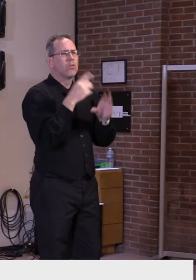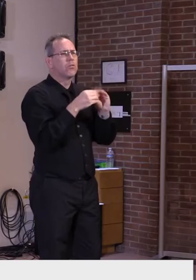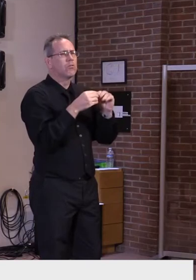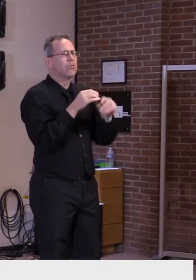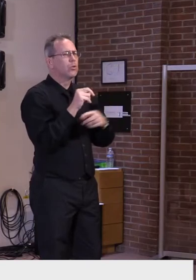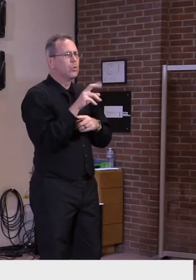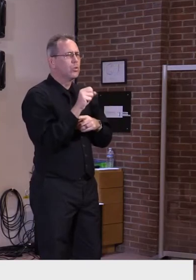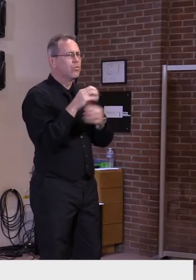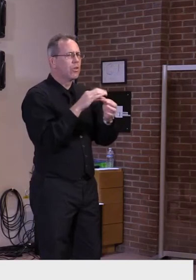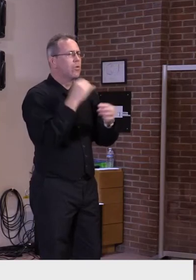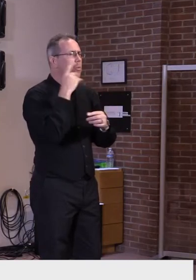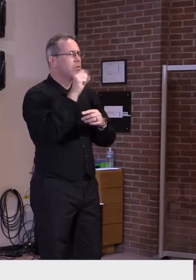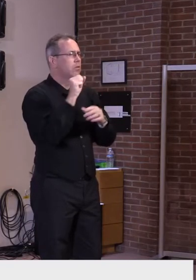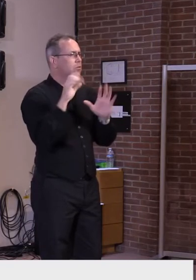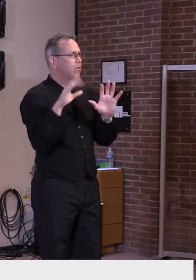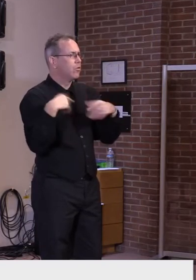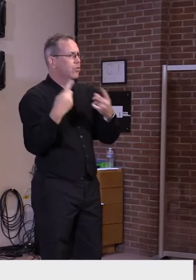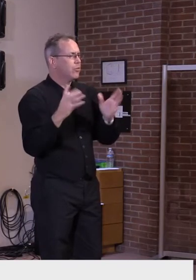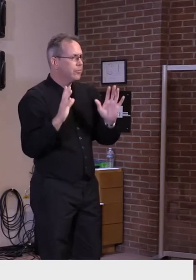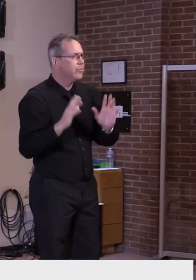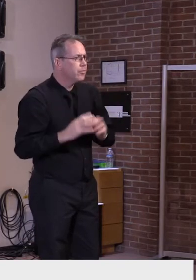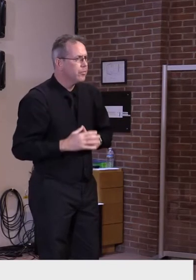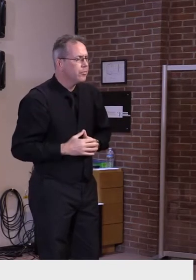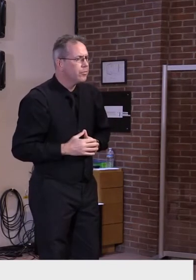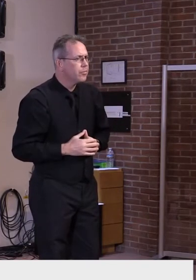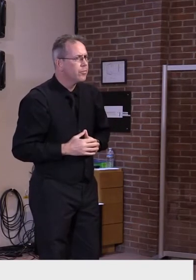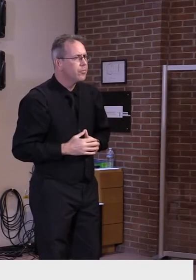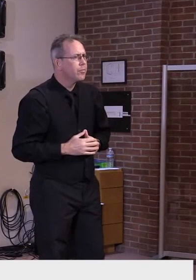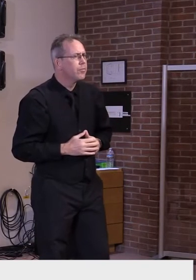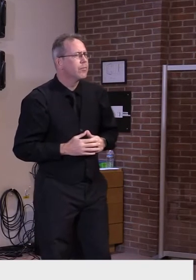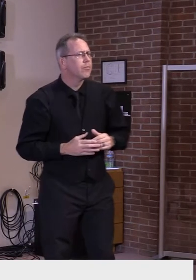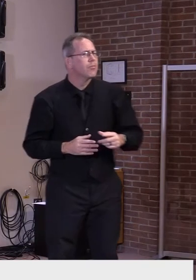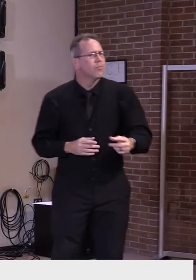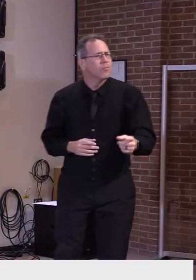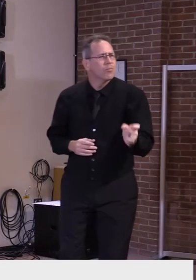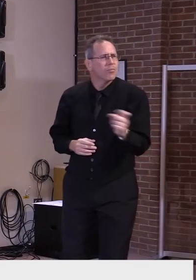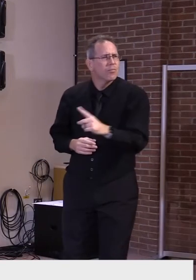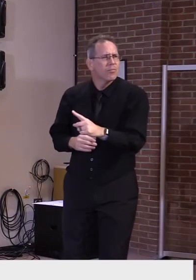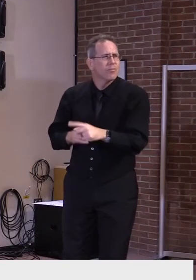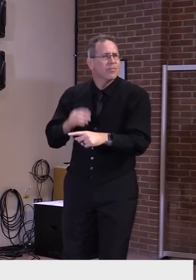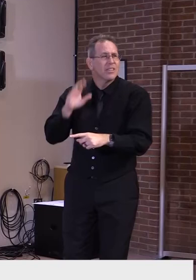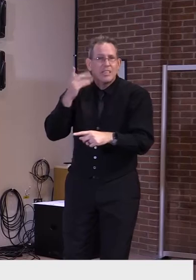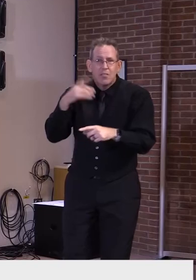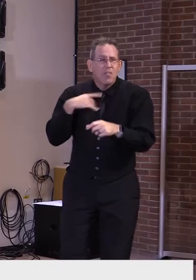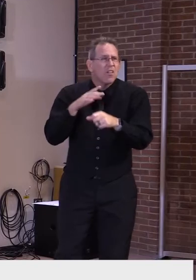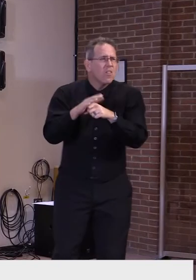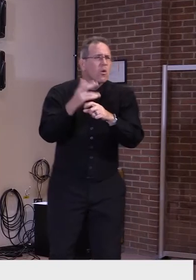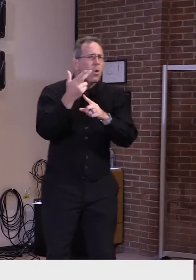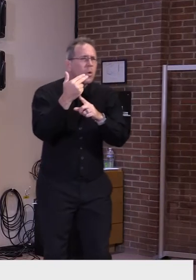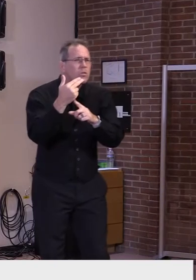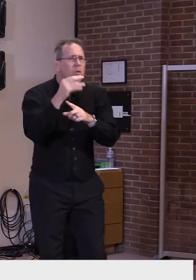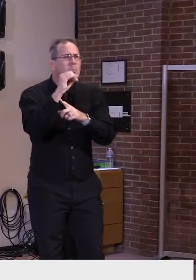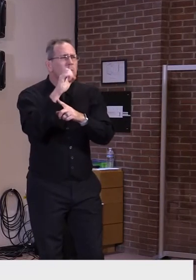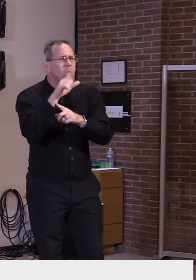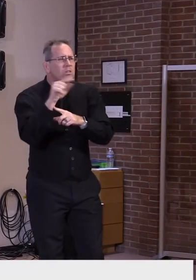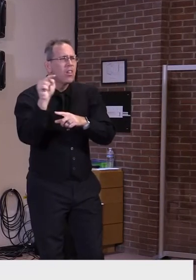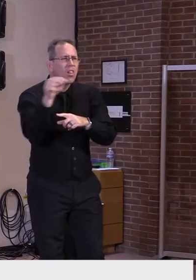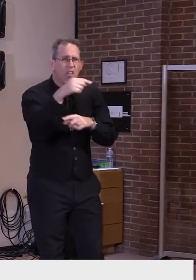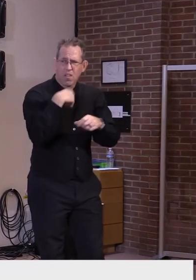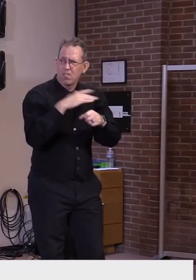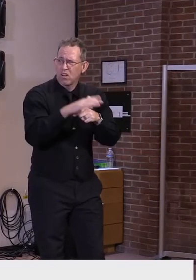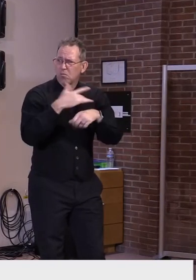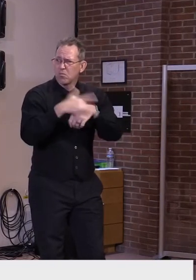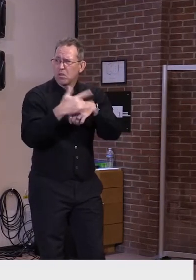Does it appear there's enough hotel motels at this point to serve people that choose to go in that direction? We've